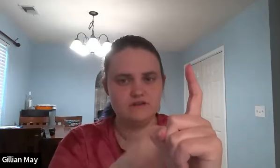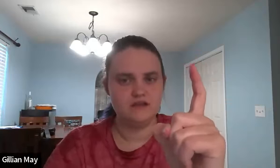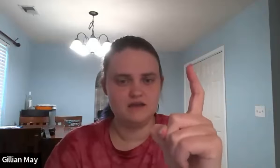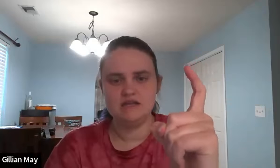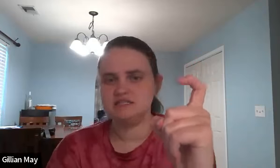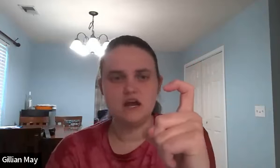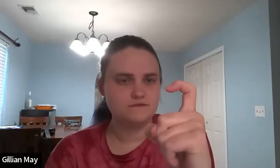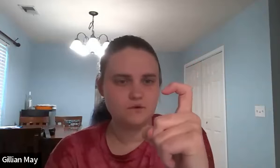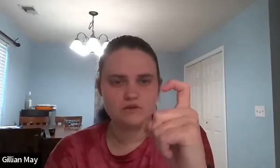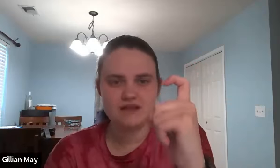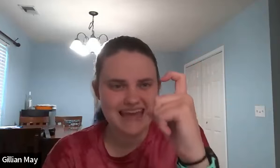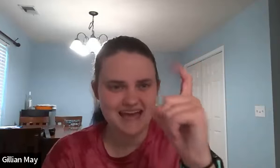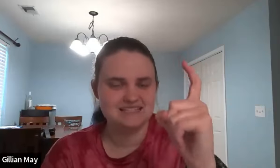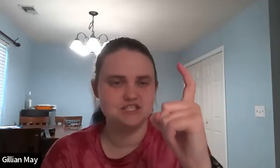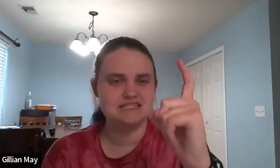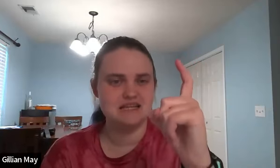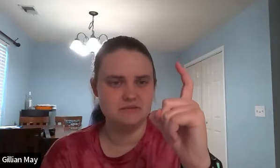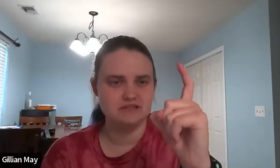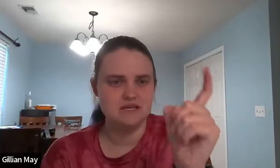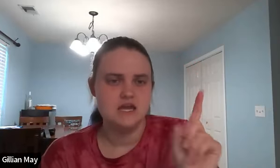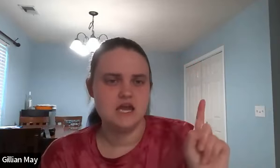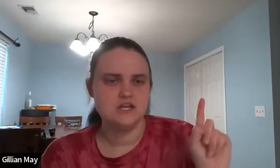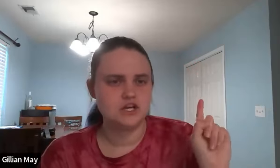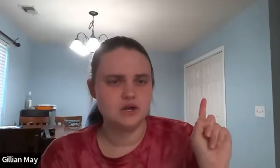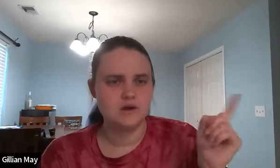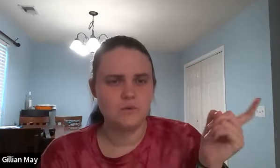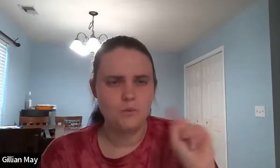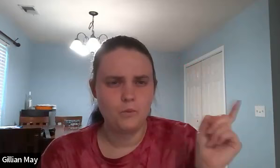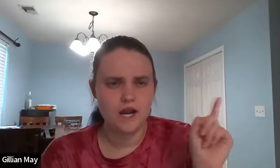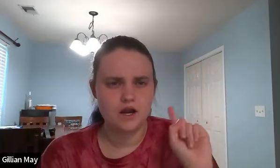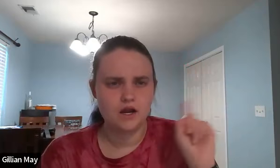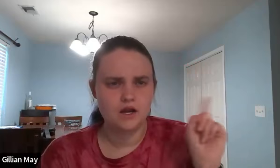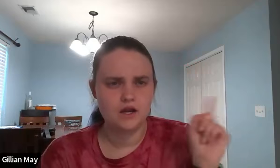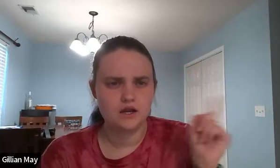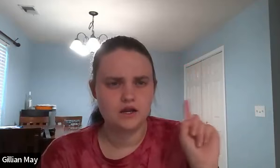Yeah. It's not a full like X. It's just slightly bent. And you're going to go where.